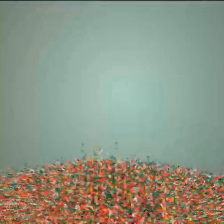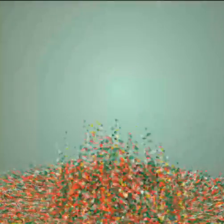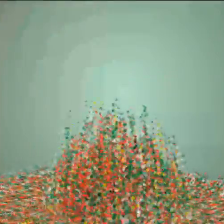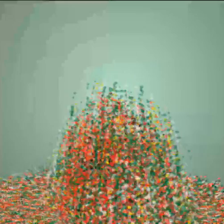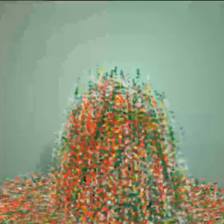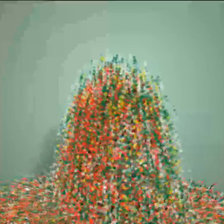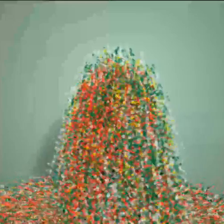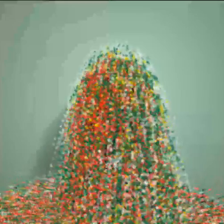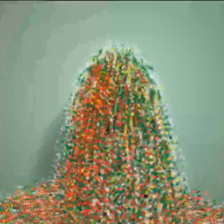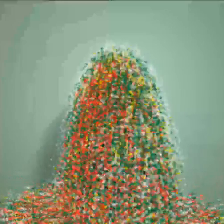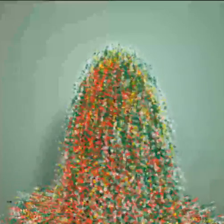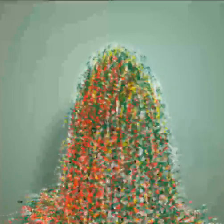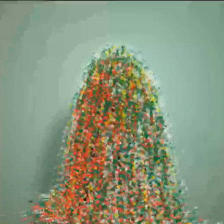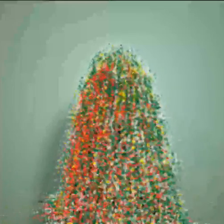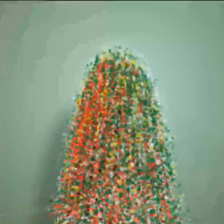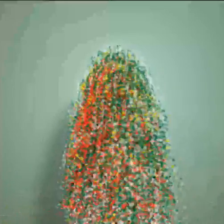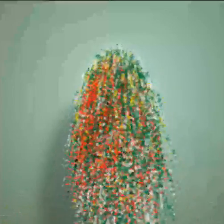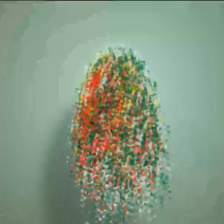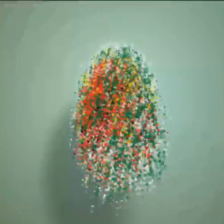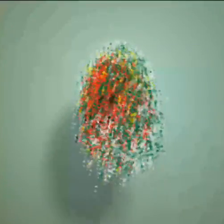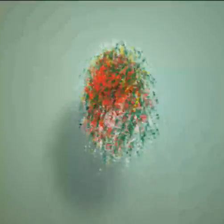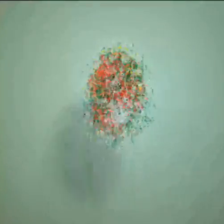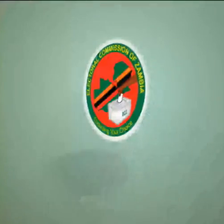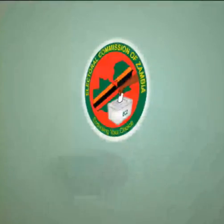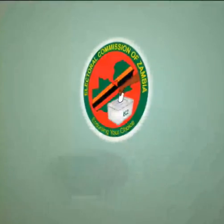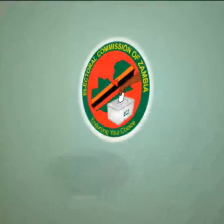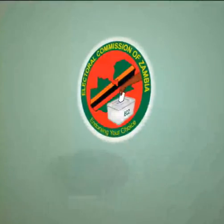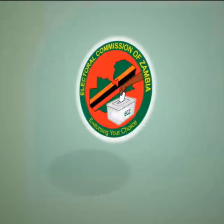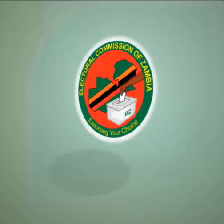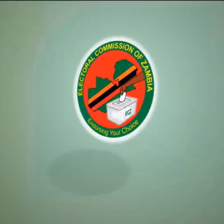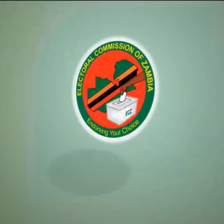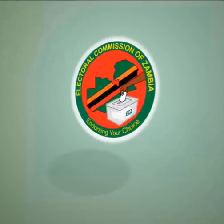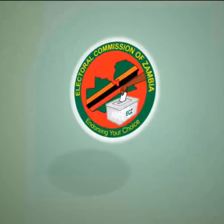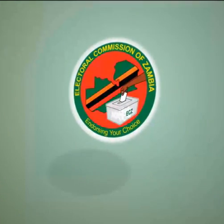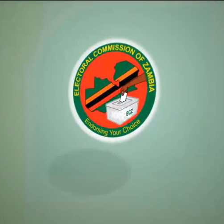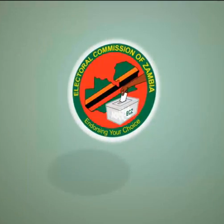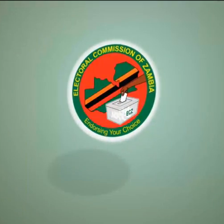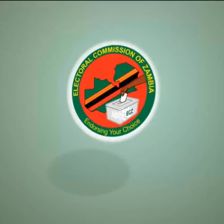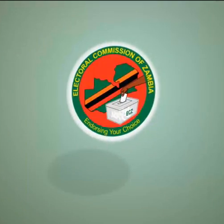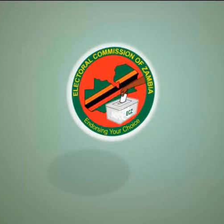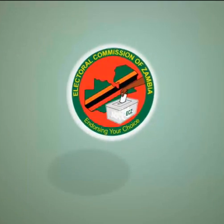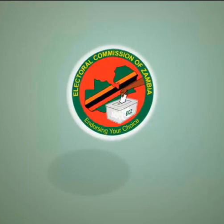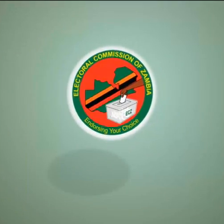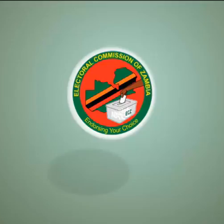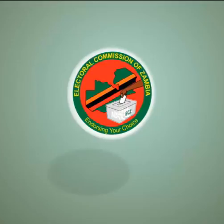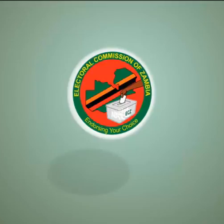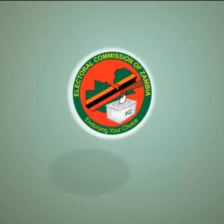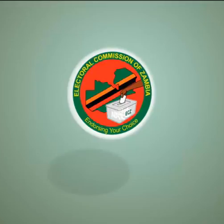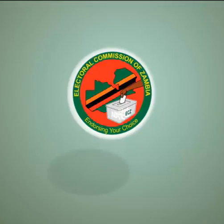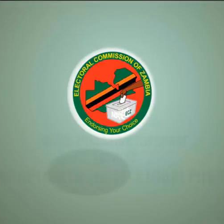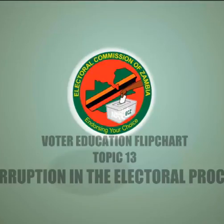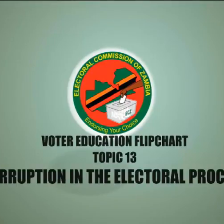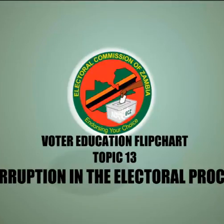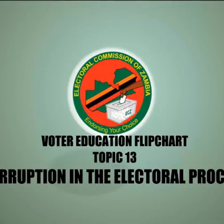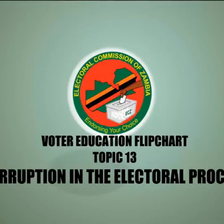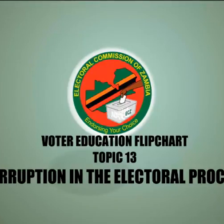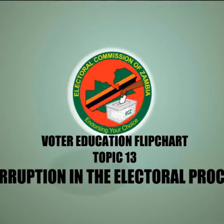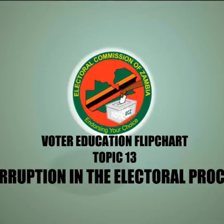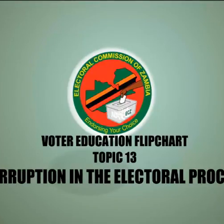It's alright. It is your fault. It is your choice.